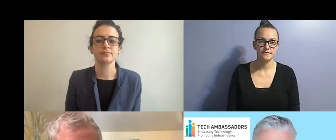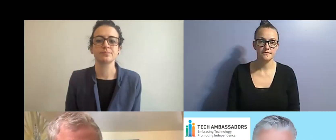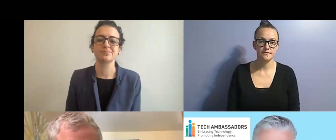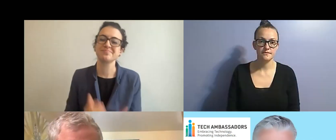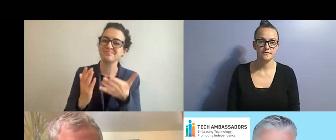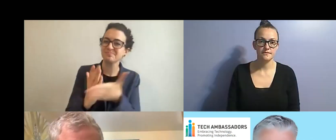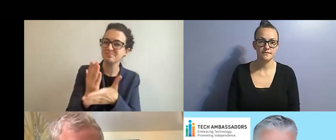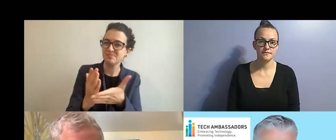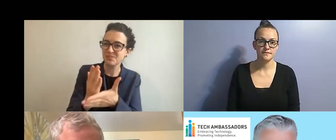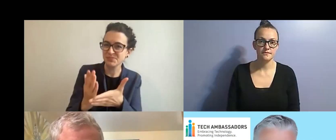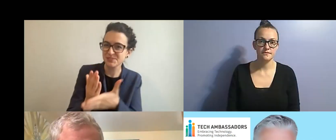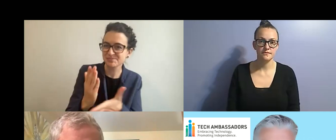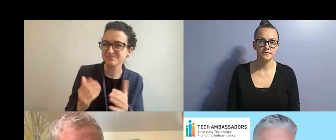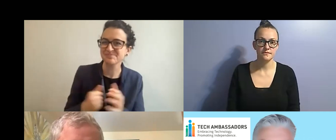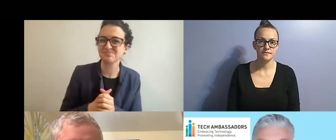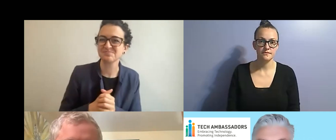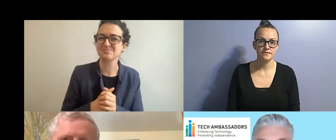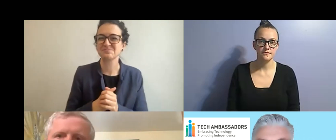All right.